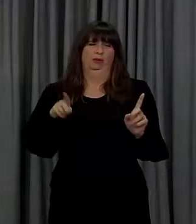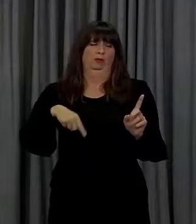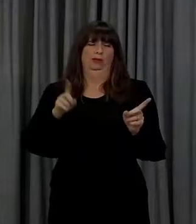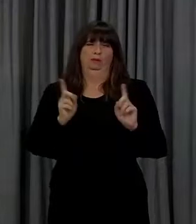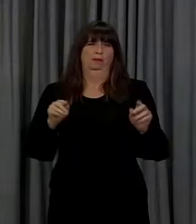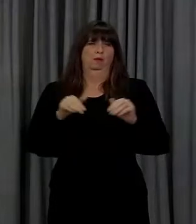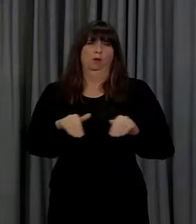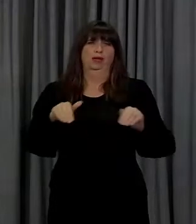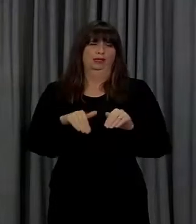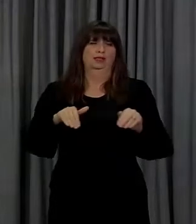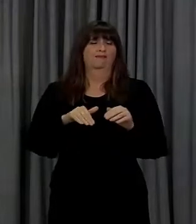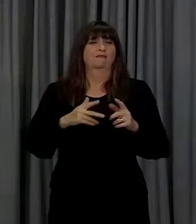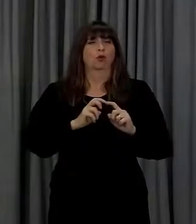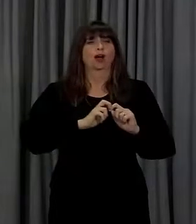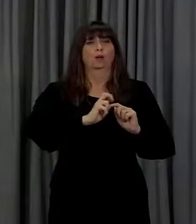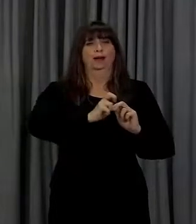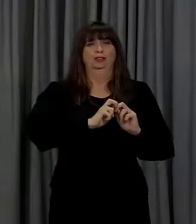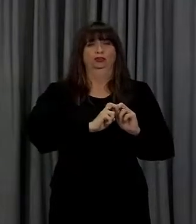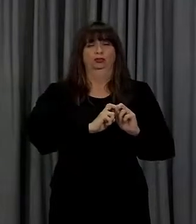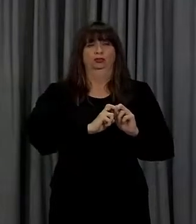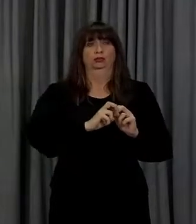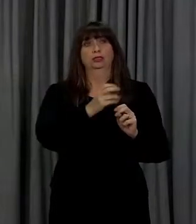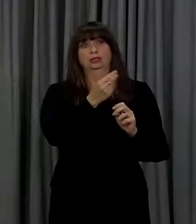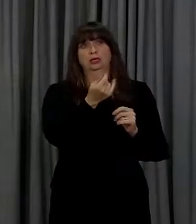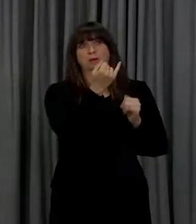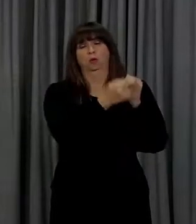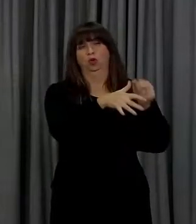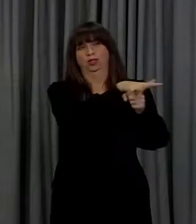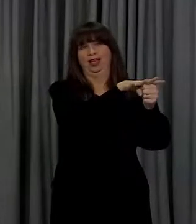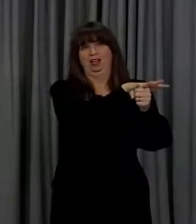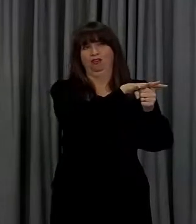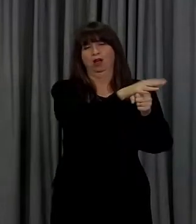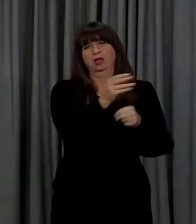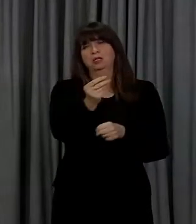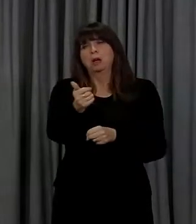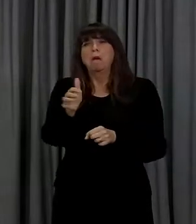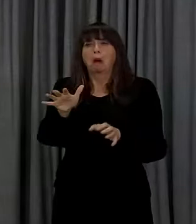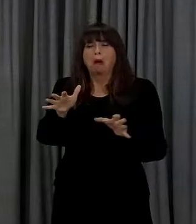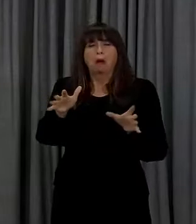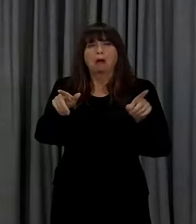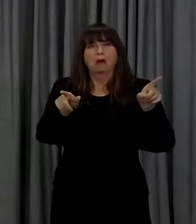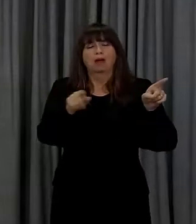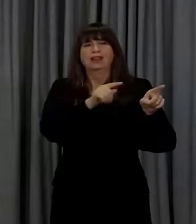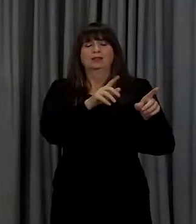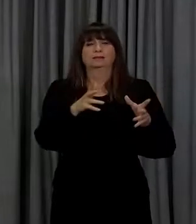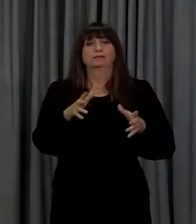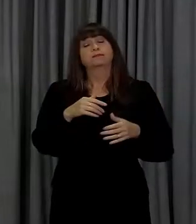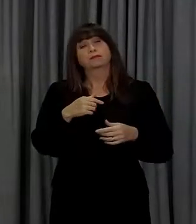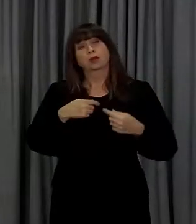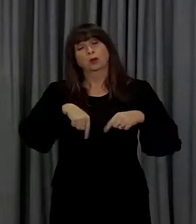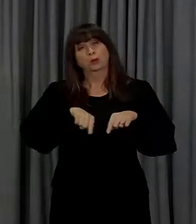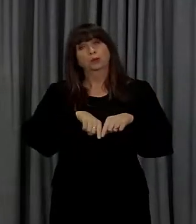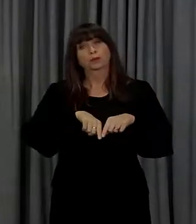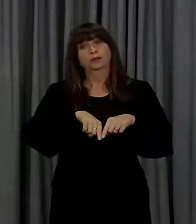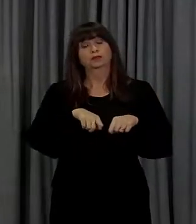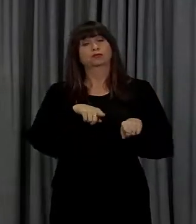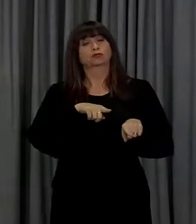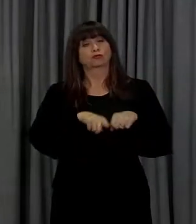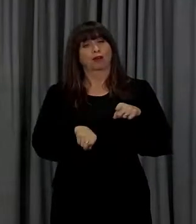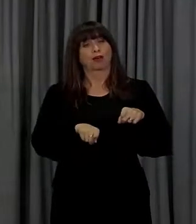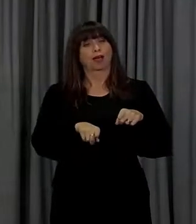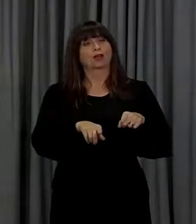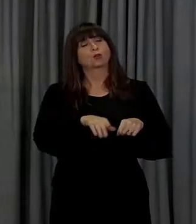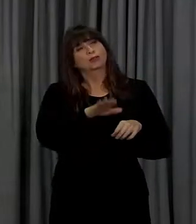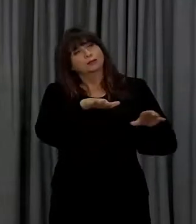in some health boards than others. But what we're doing is to try and